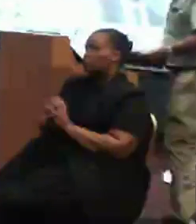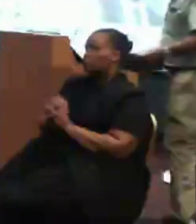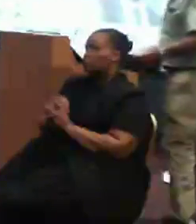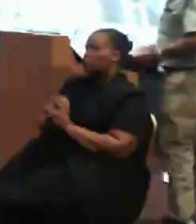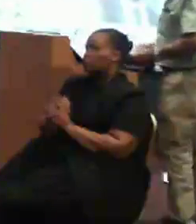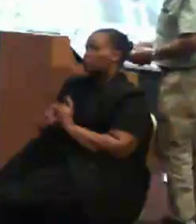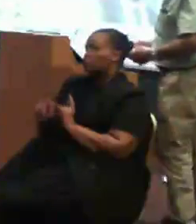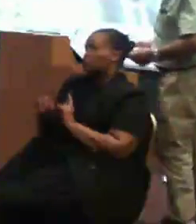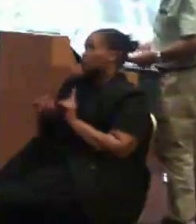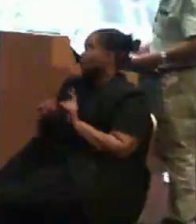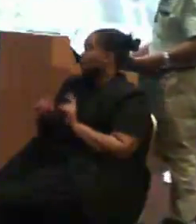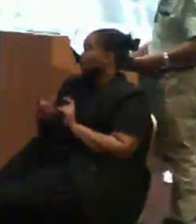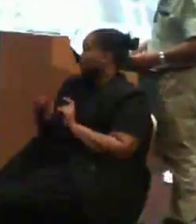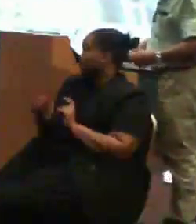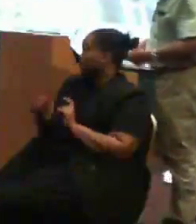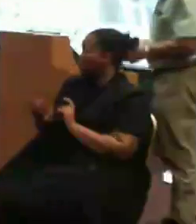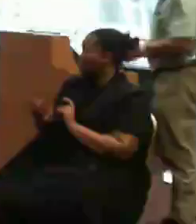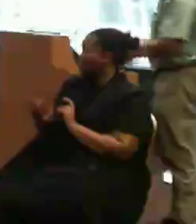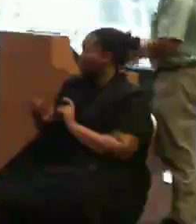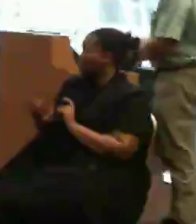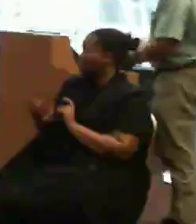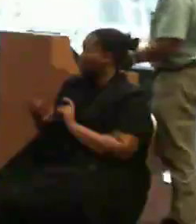asking the questions. Mr. Nkis.